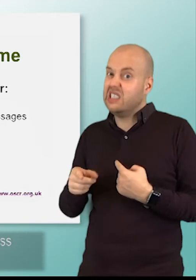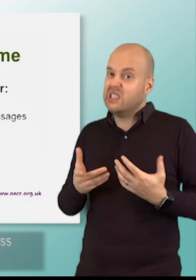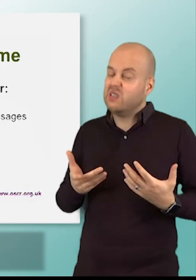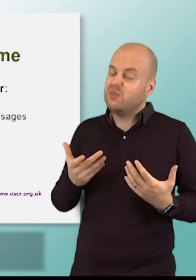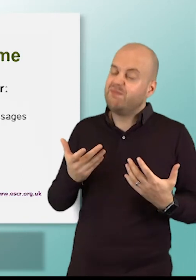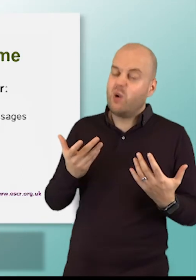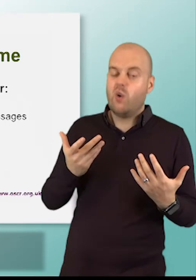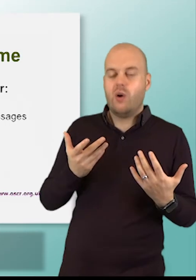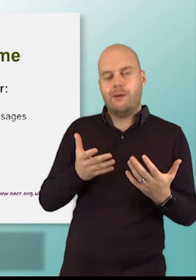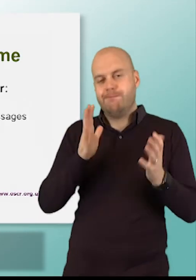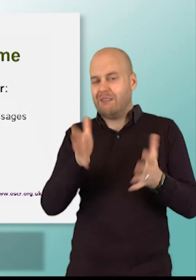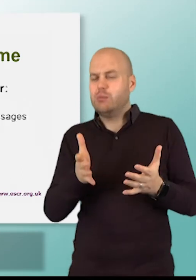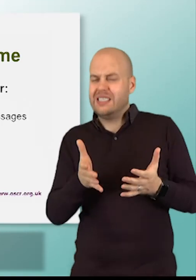So